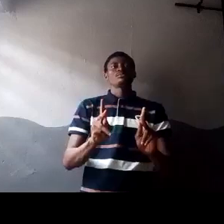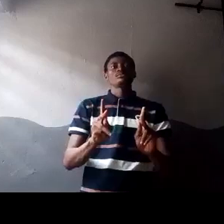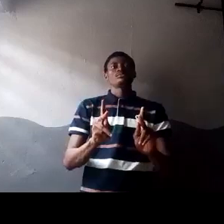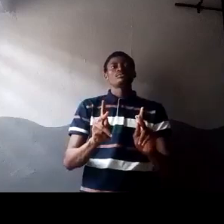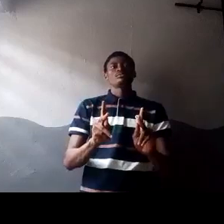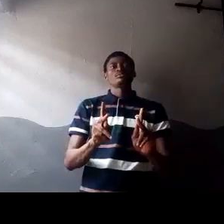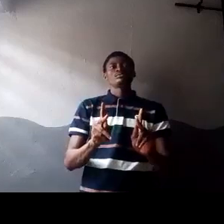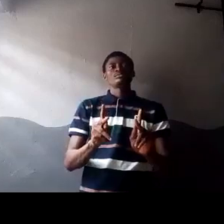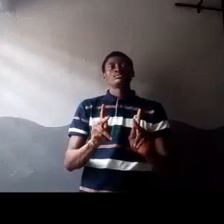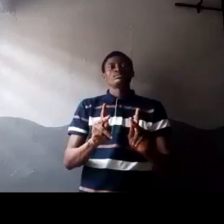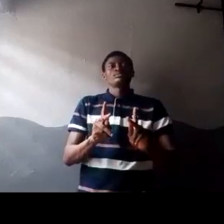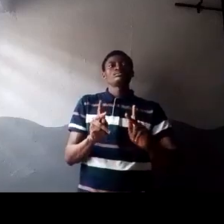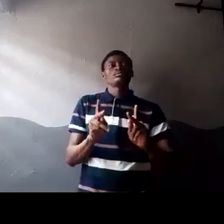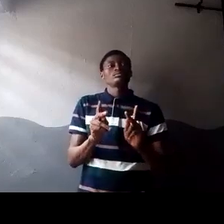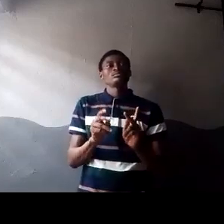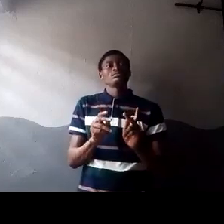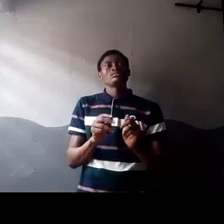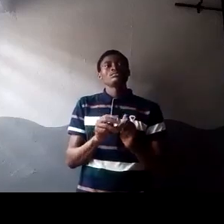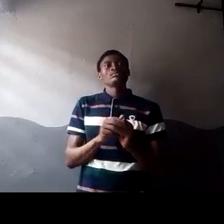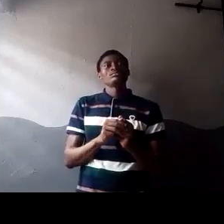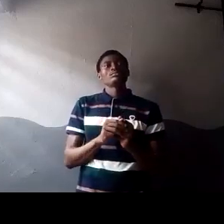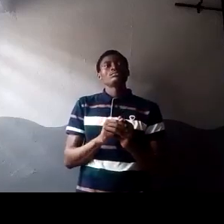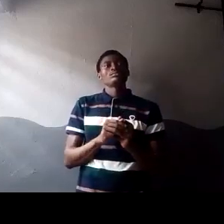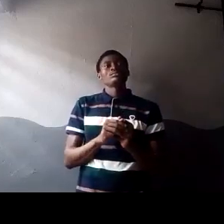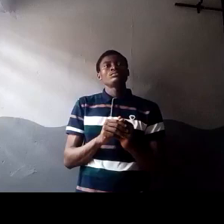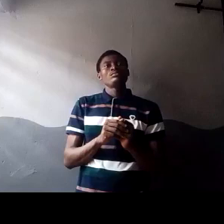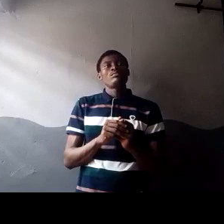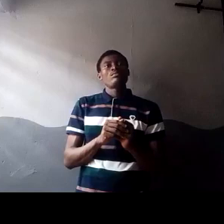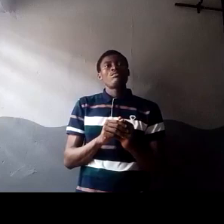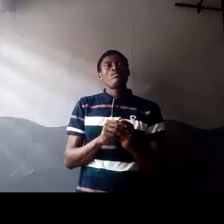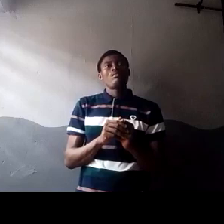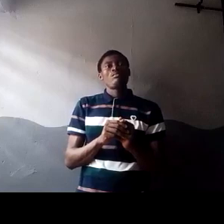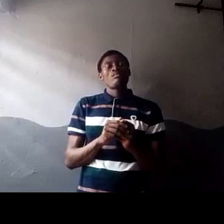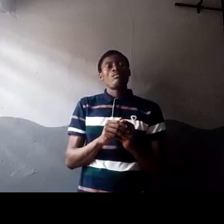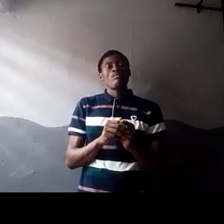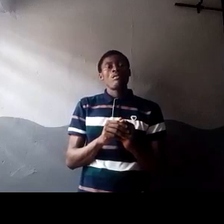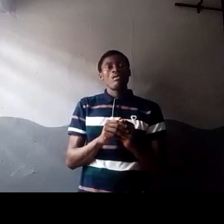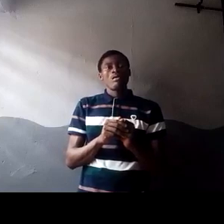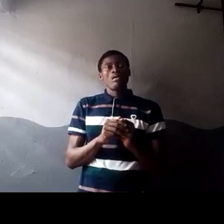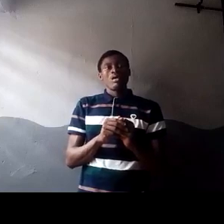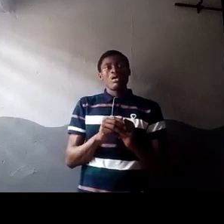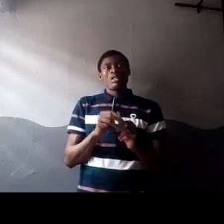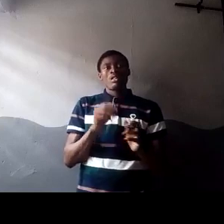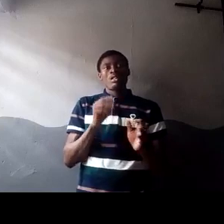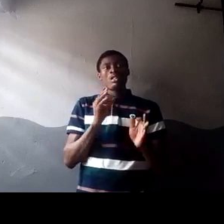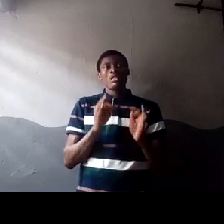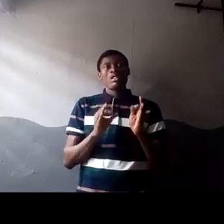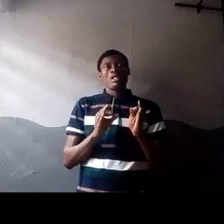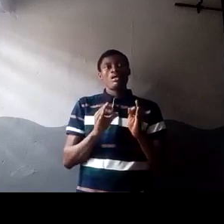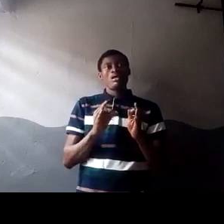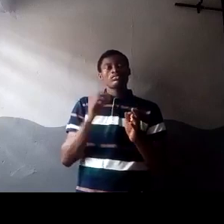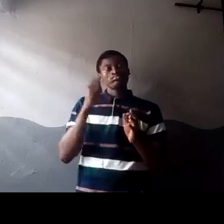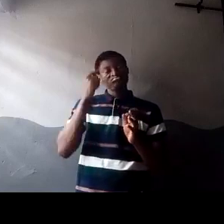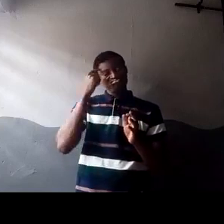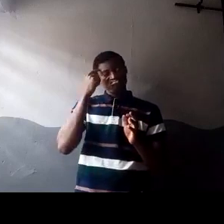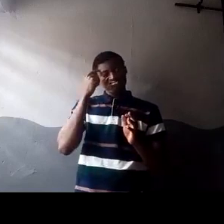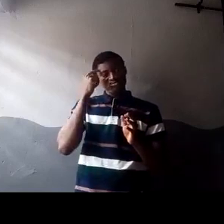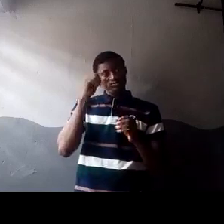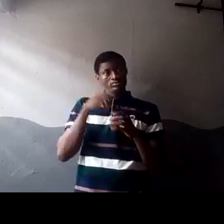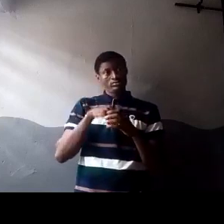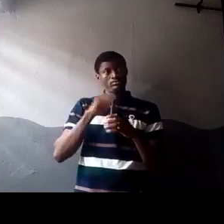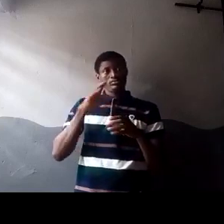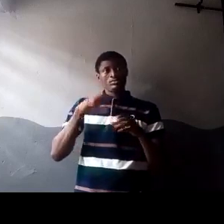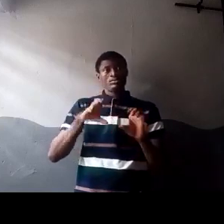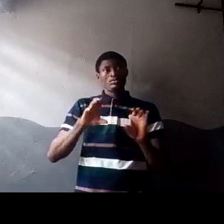people, it means your plans, everything that you've written up, can be